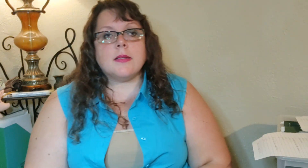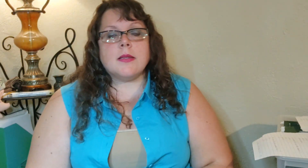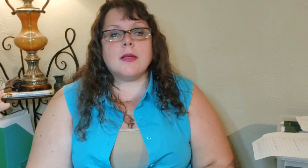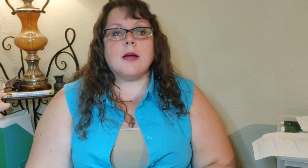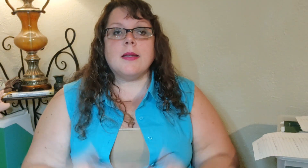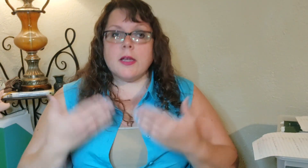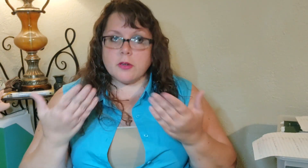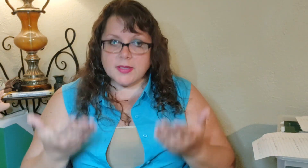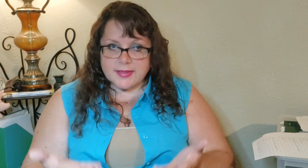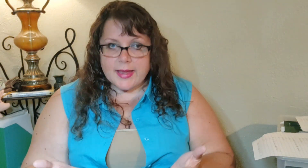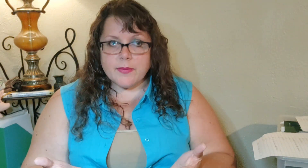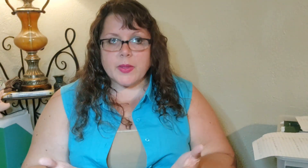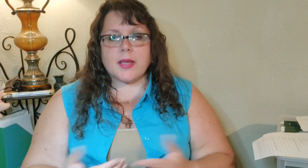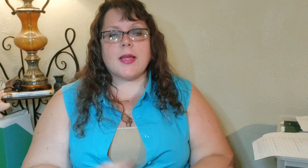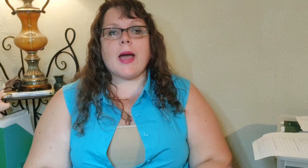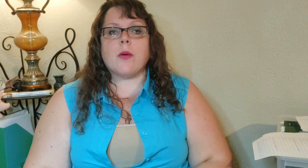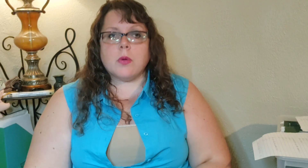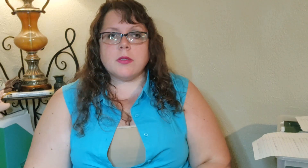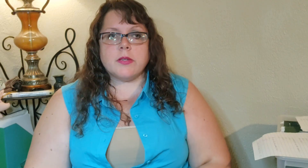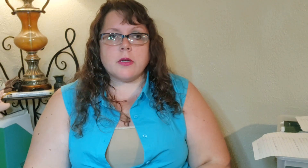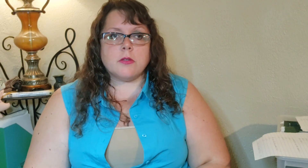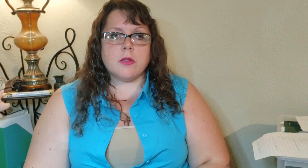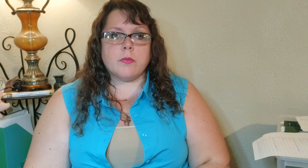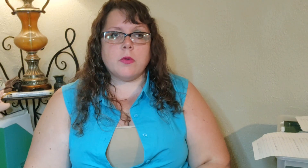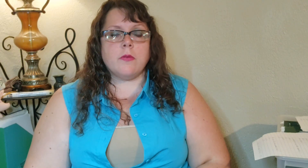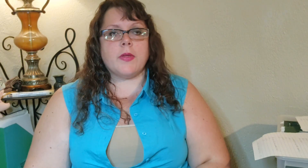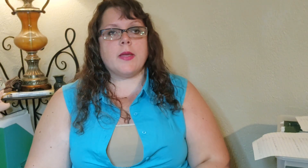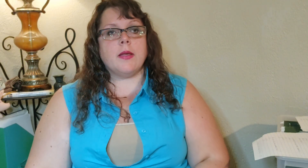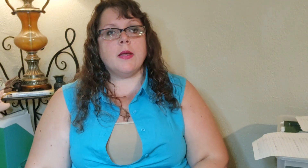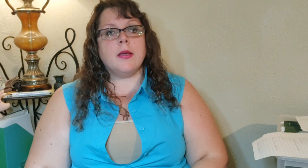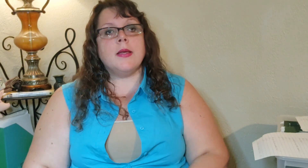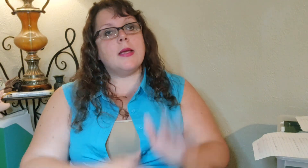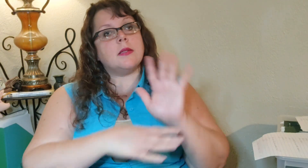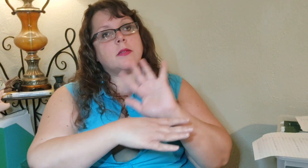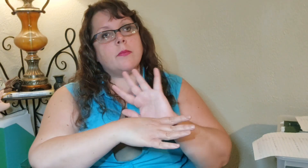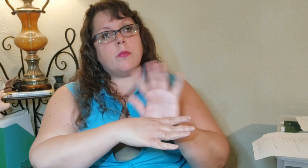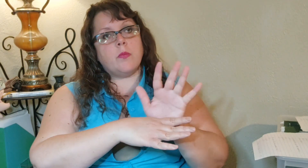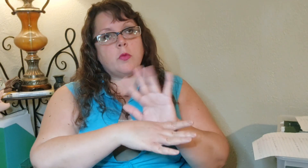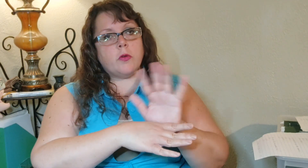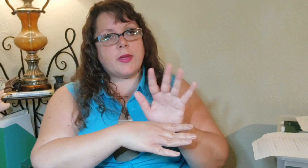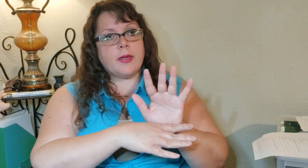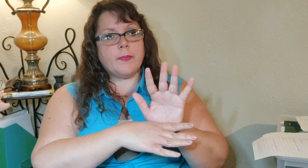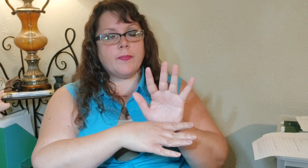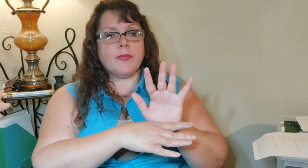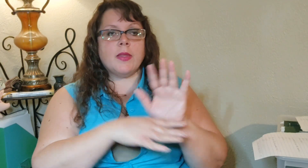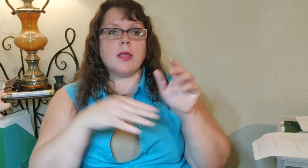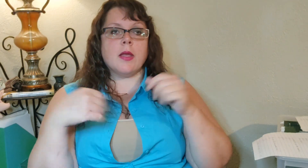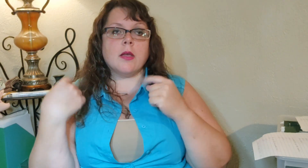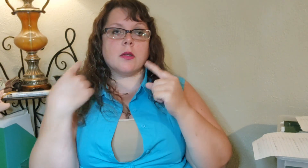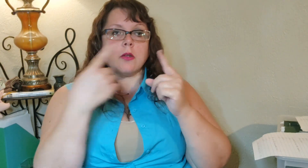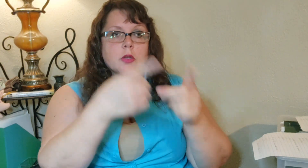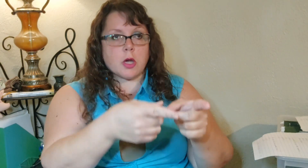And another statement, I want to go to the movie, is movie,